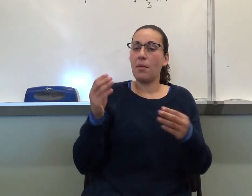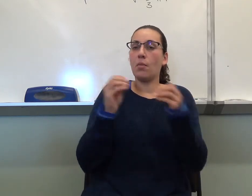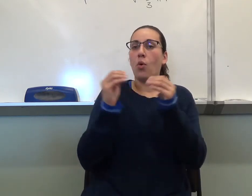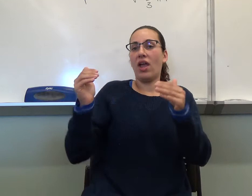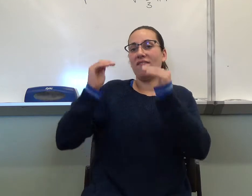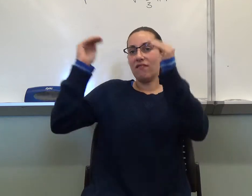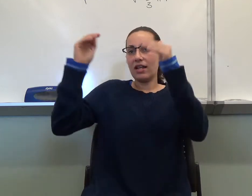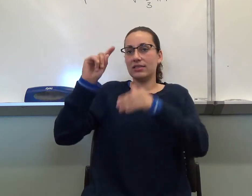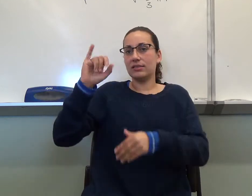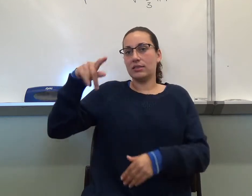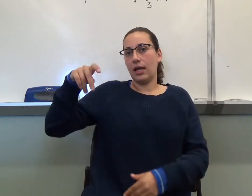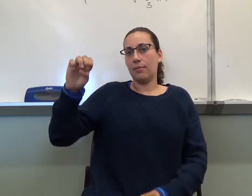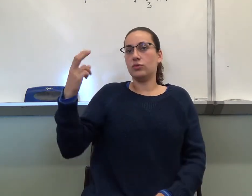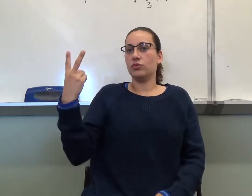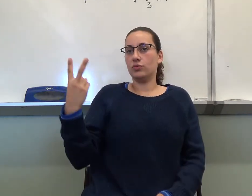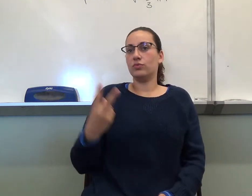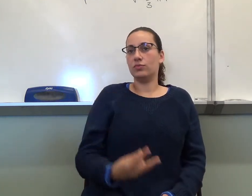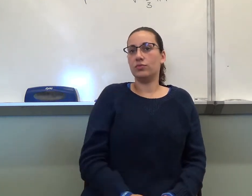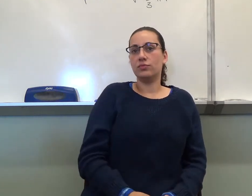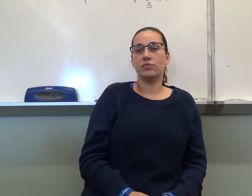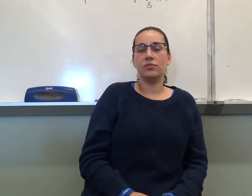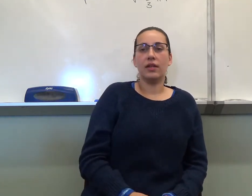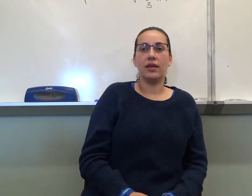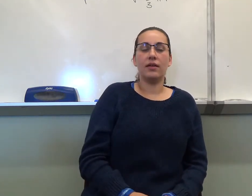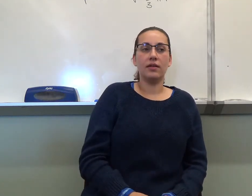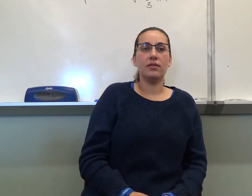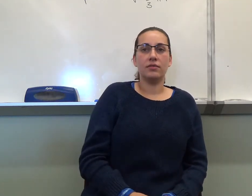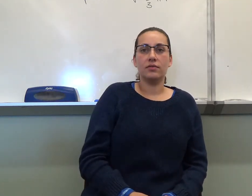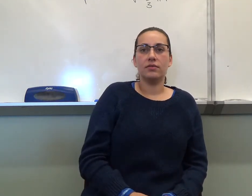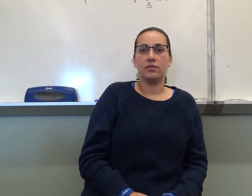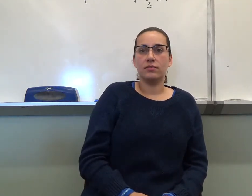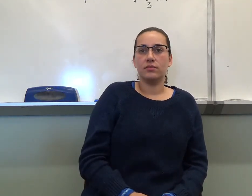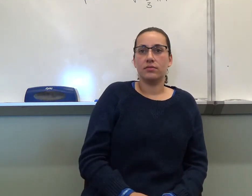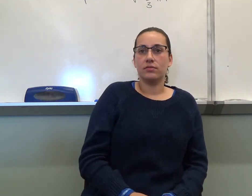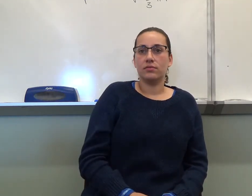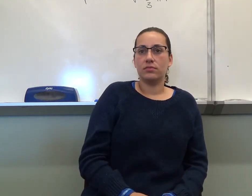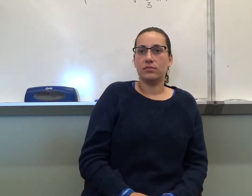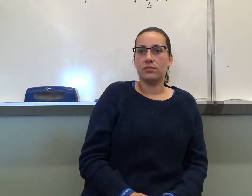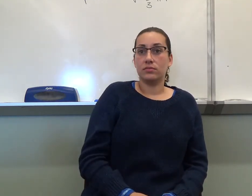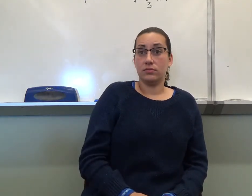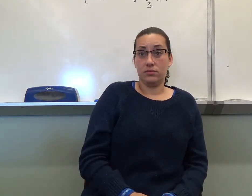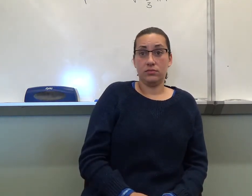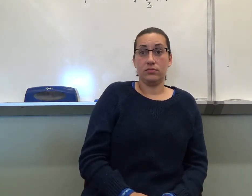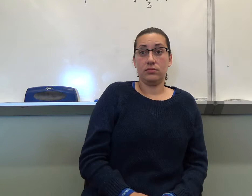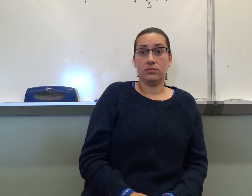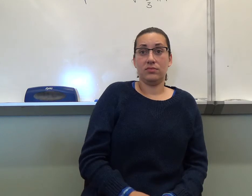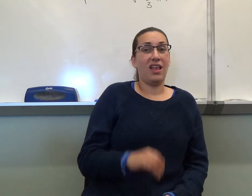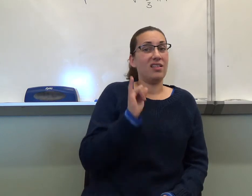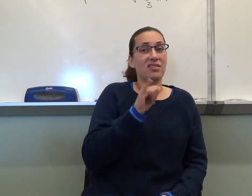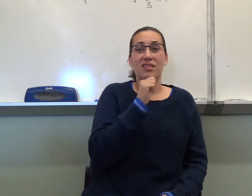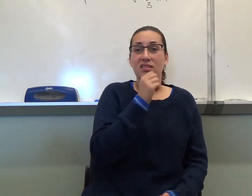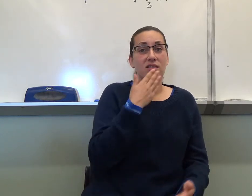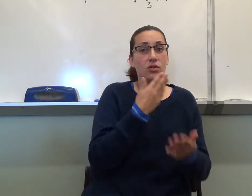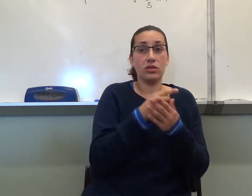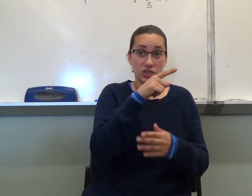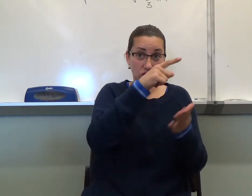hybrid cars sold in California for several years, you put a little smart car icon here, you know, stack them